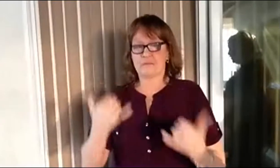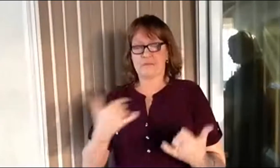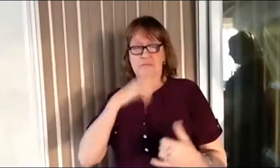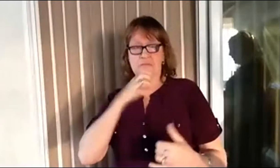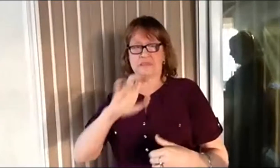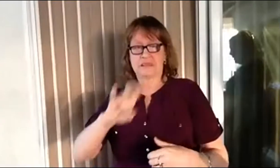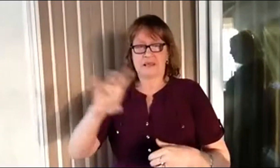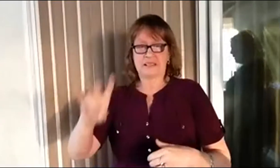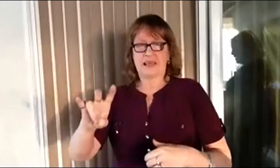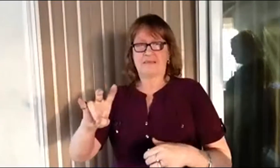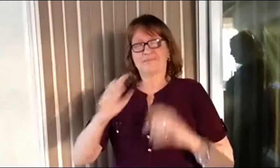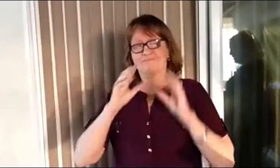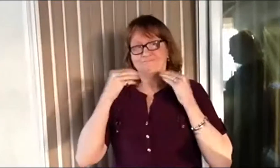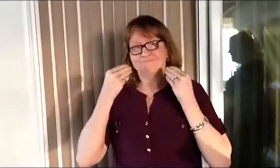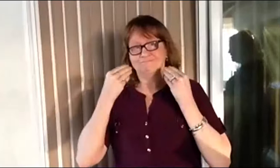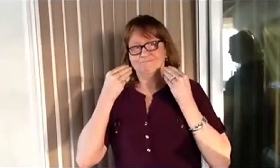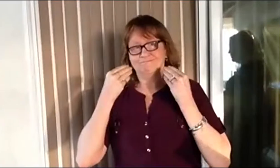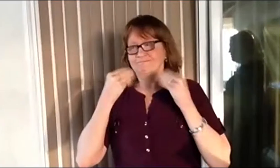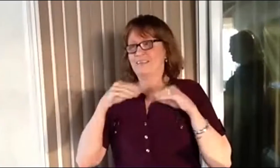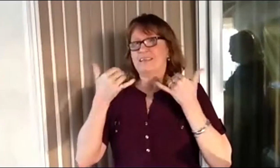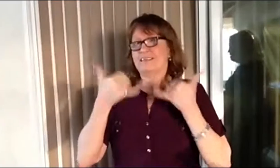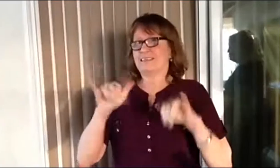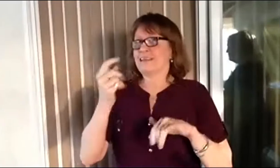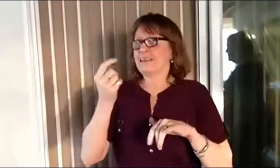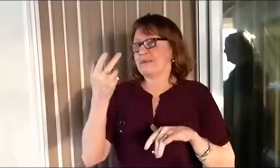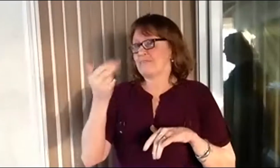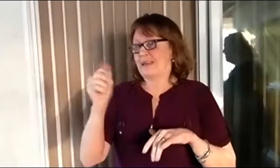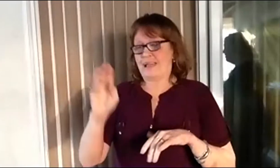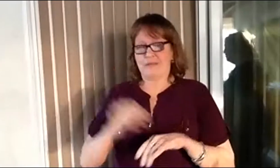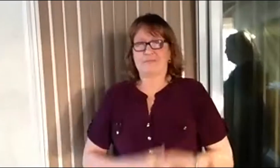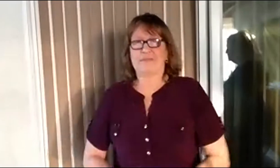years old, smile, still a bit of a ham.